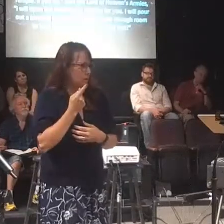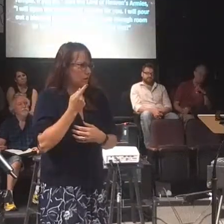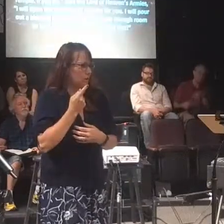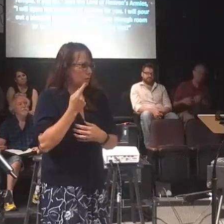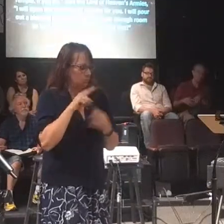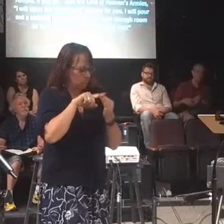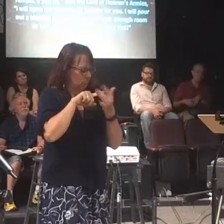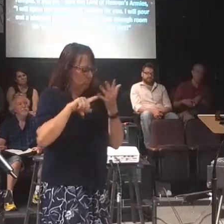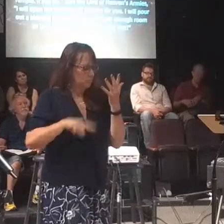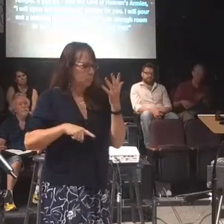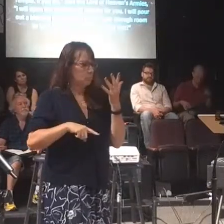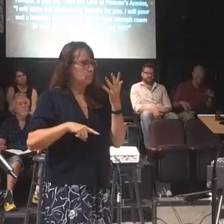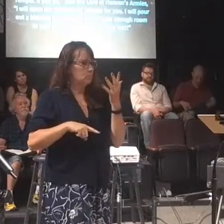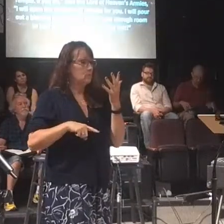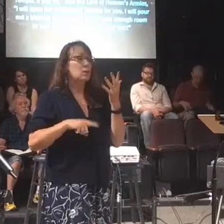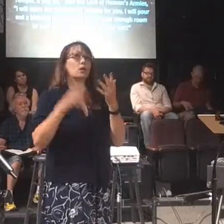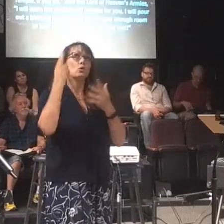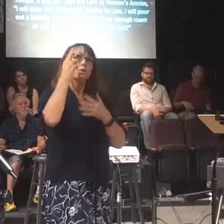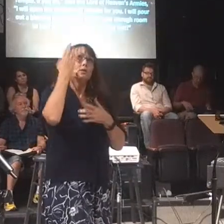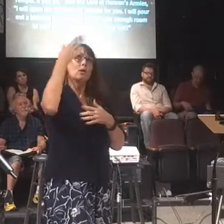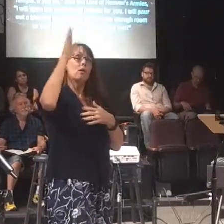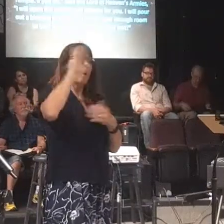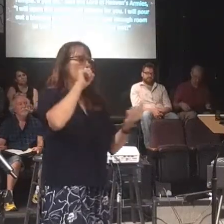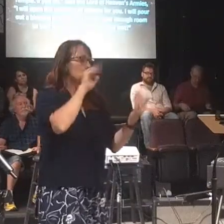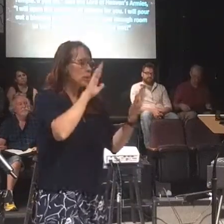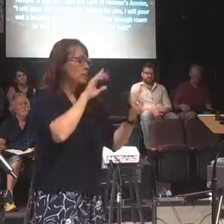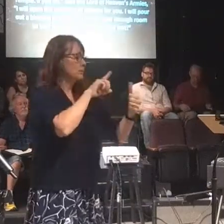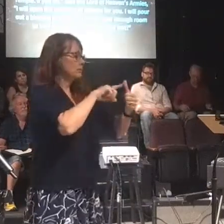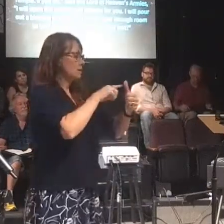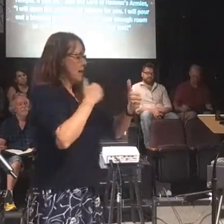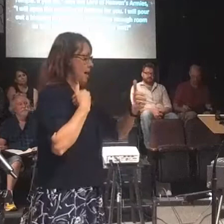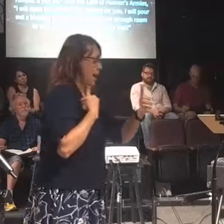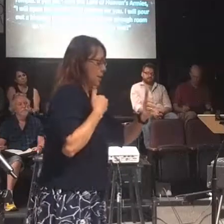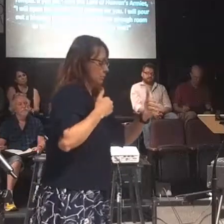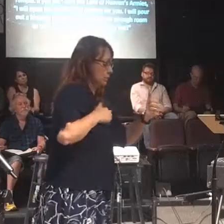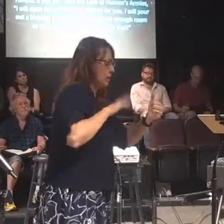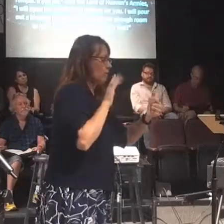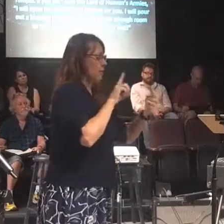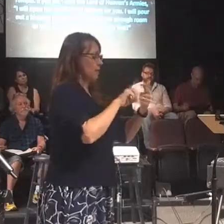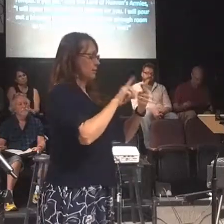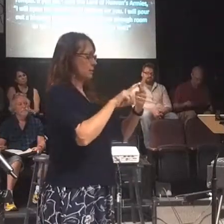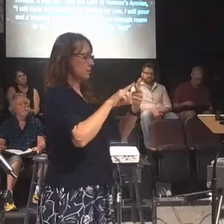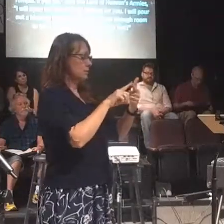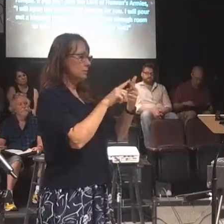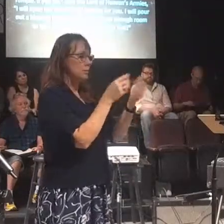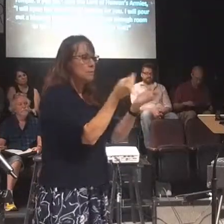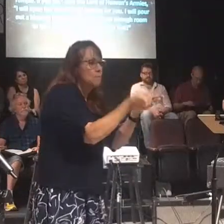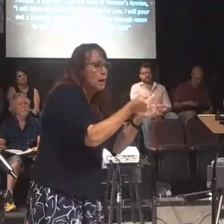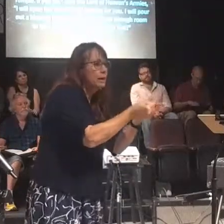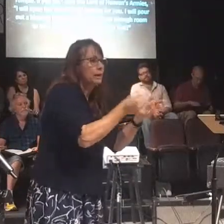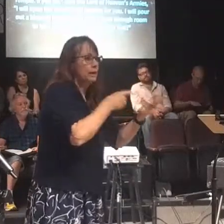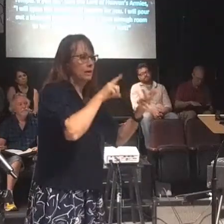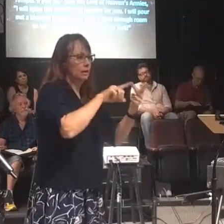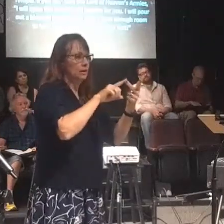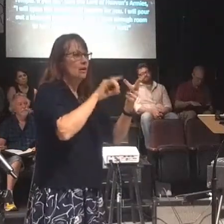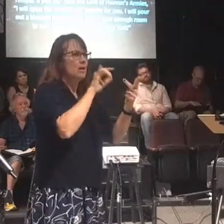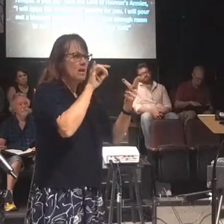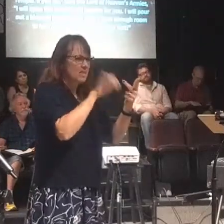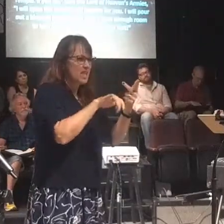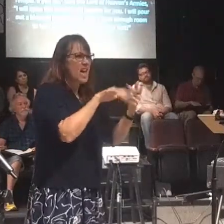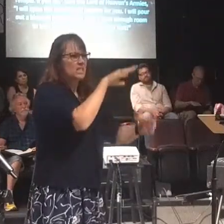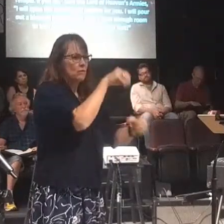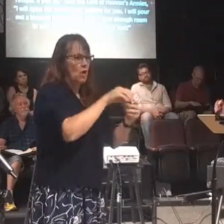sacrifice and money, it's because these are the dimensions of our greed. These are the dimensions of our